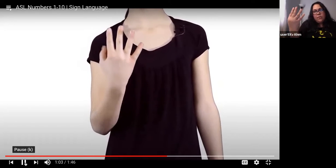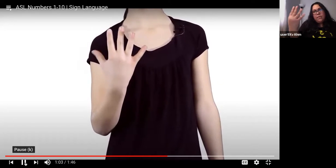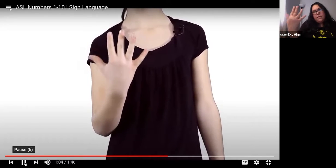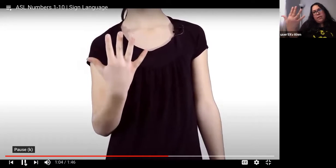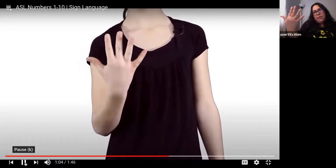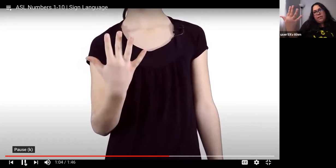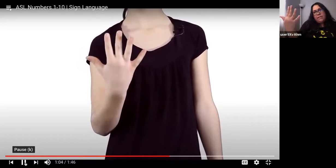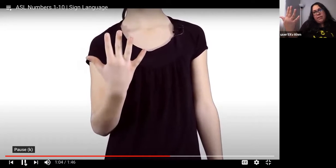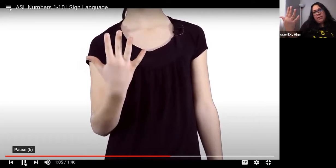5,